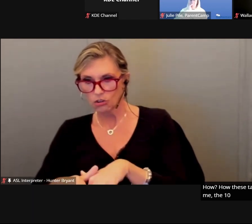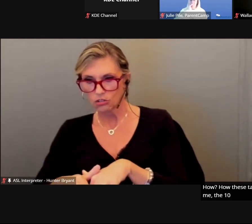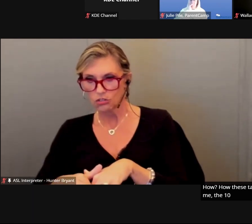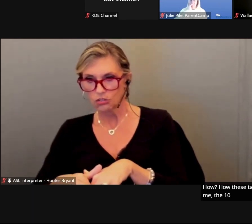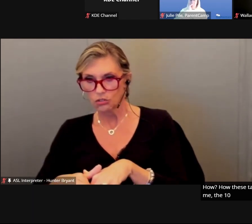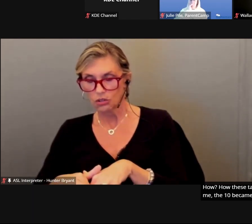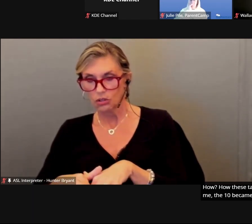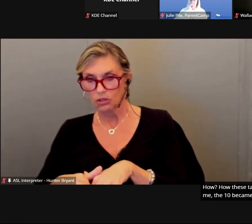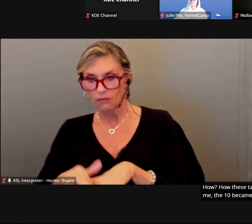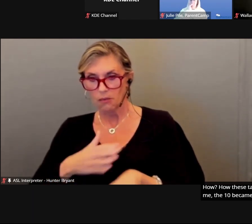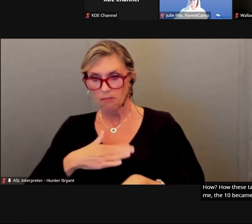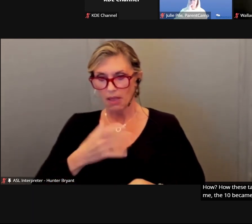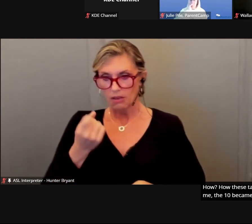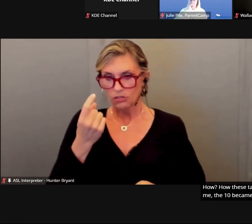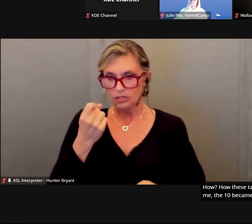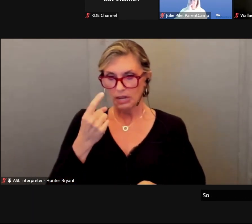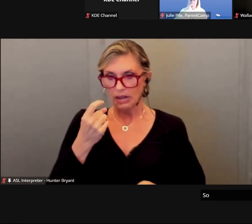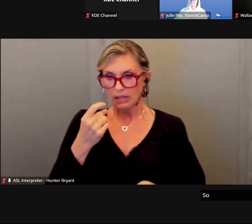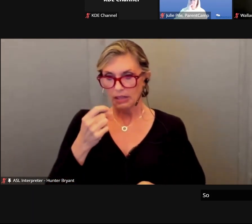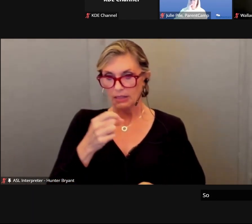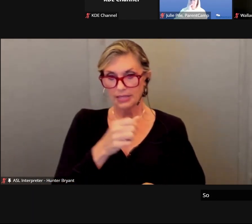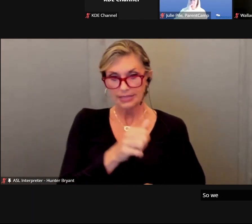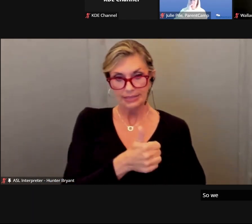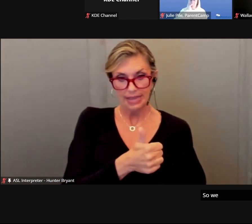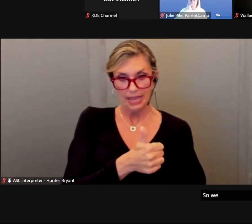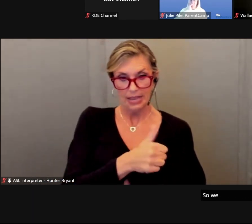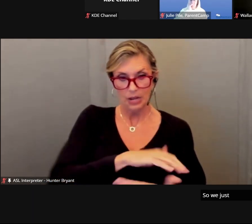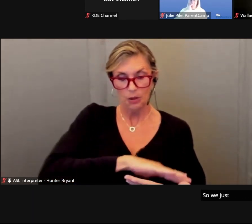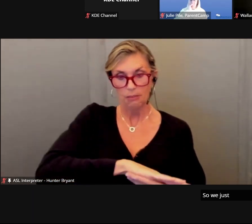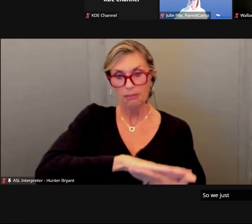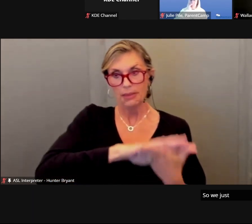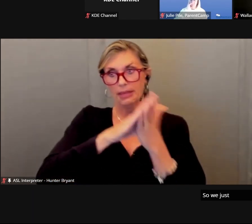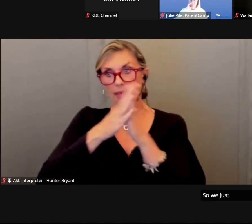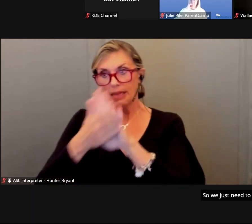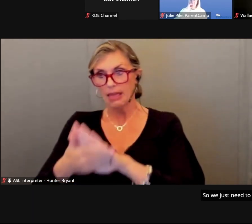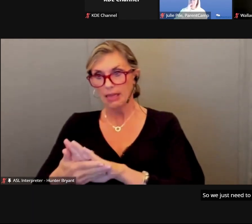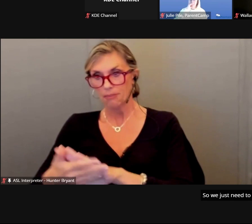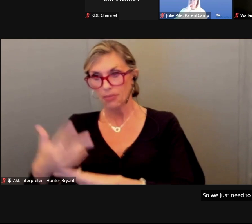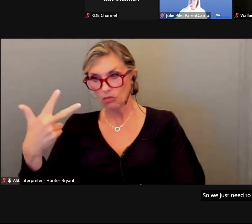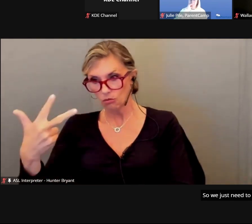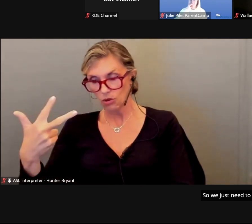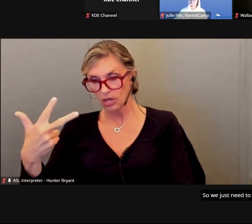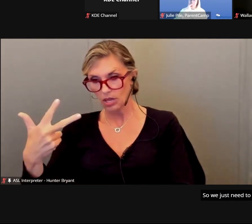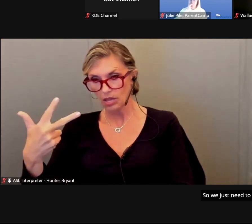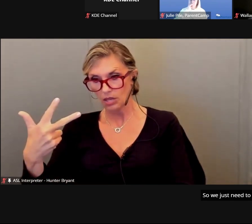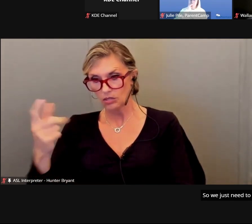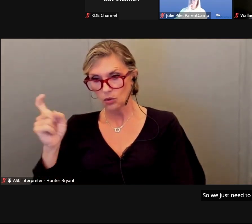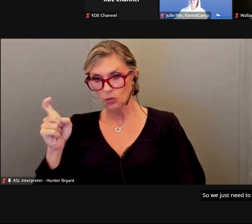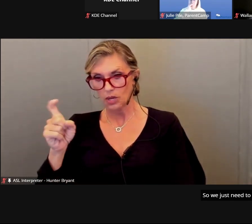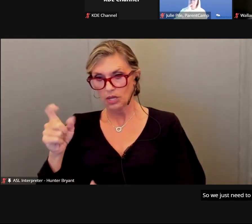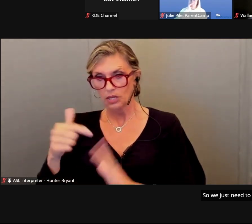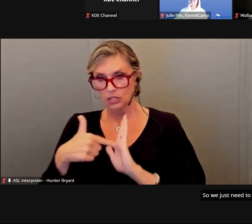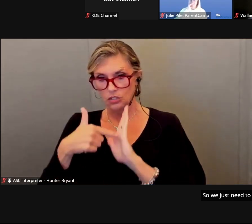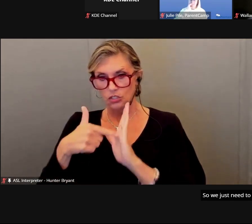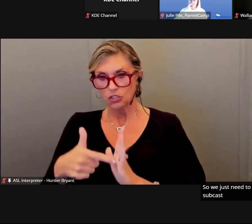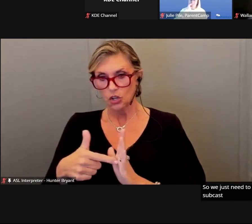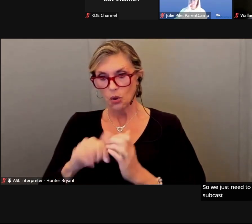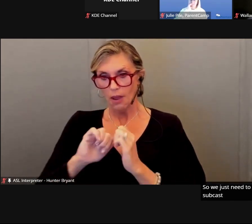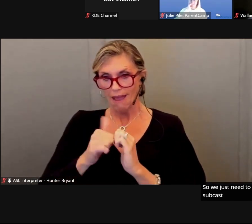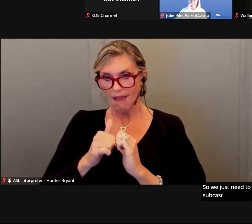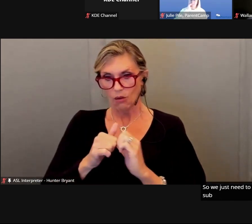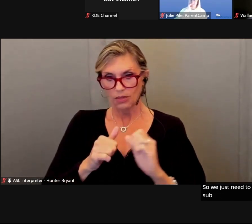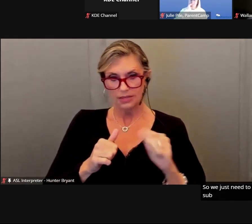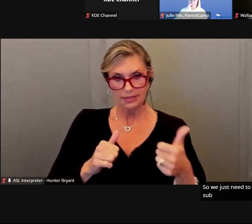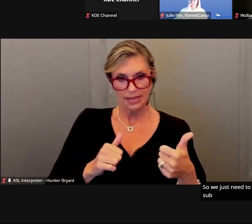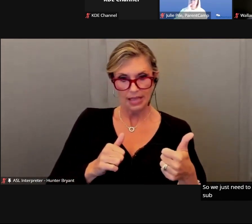3. So we just need to kind of show how those 10 can be subcategories of